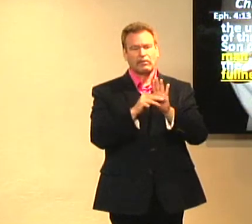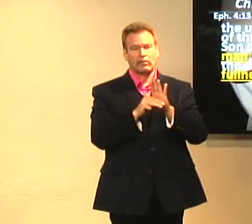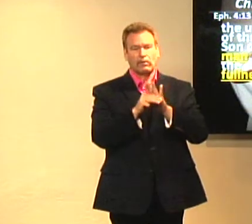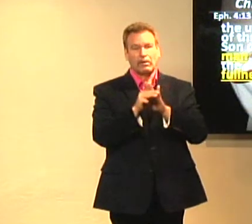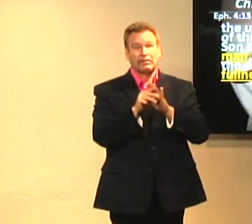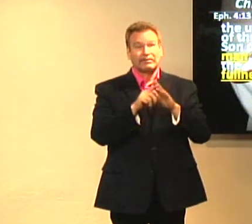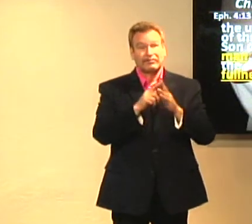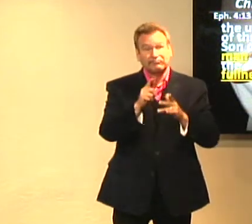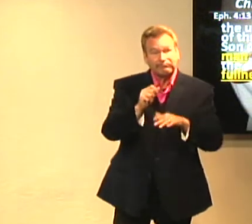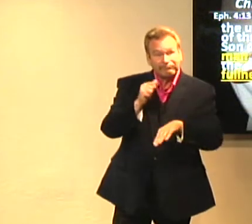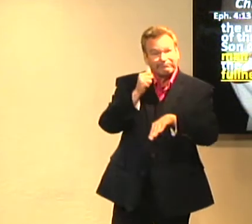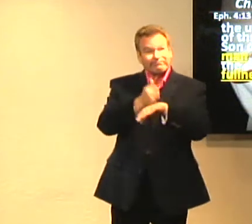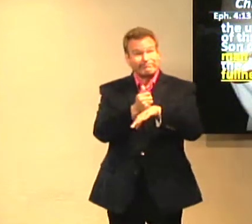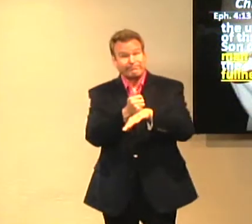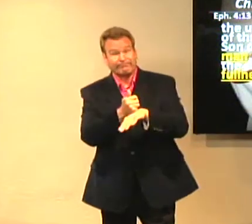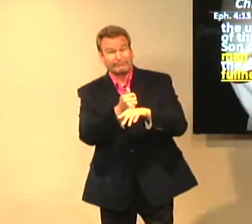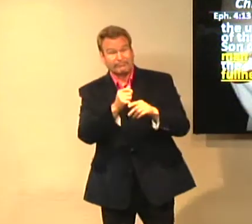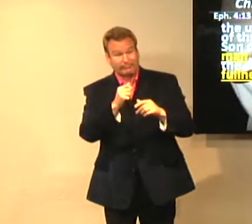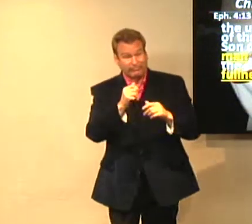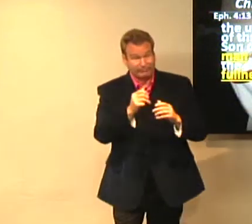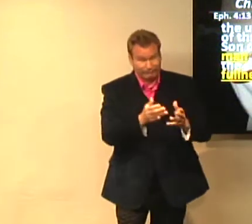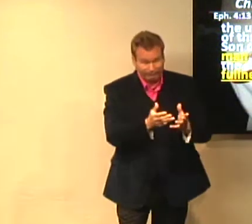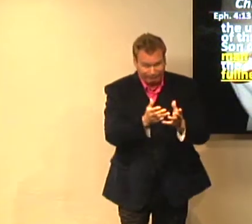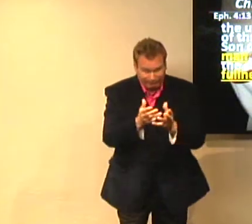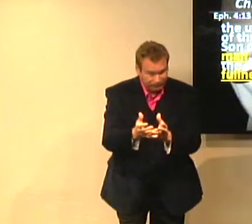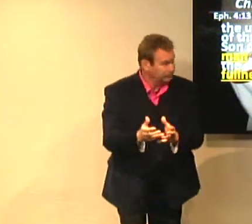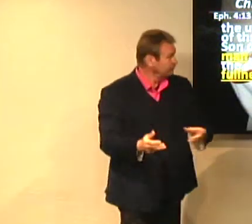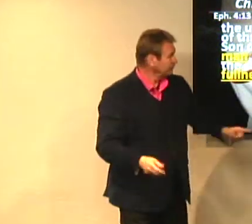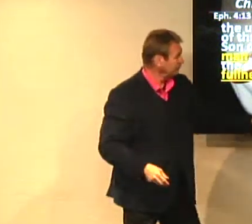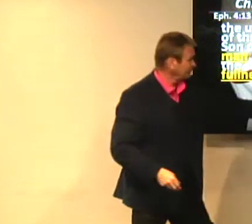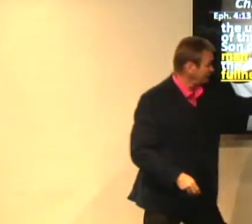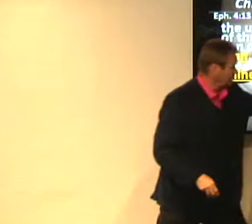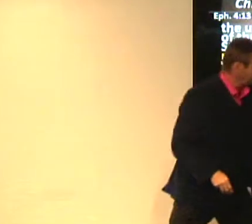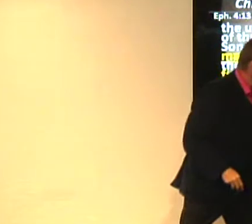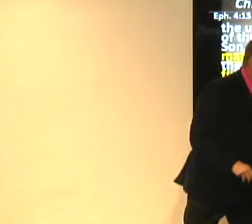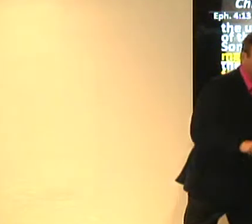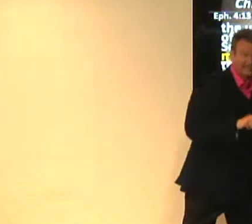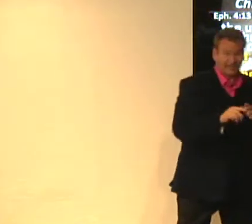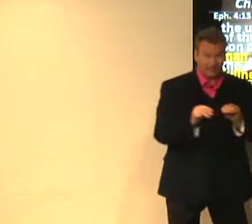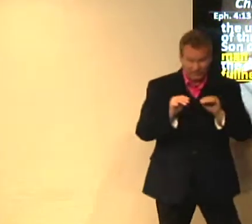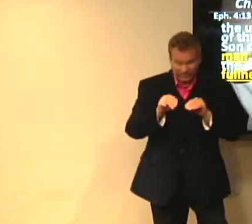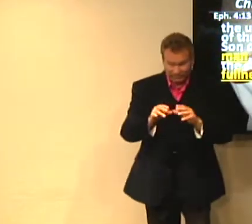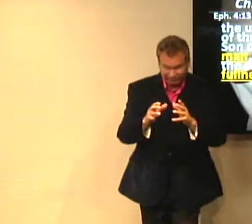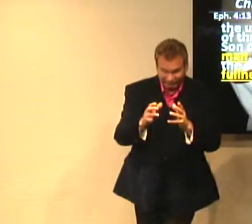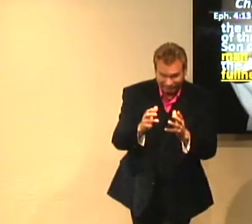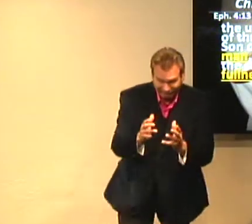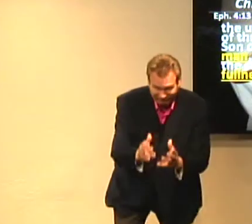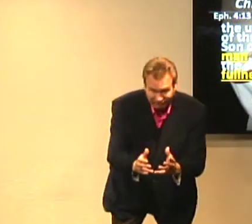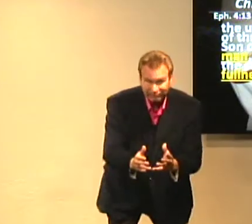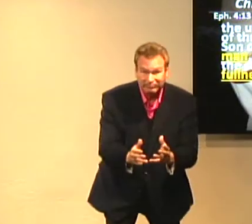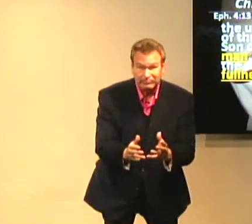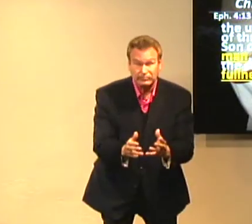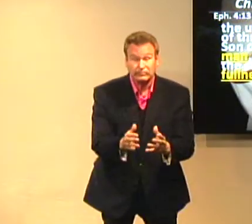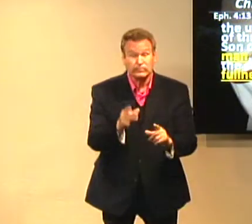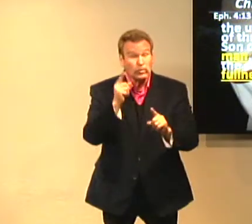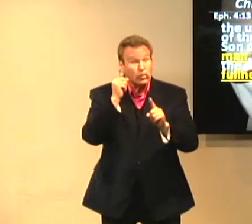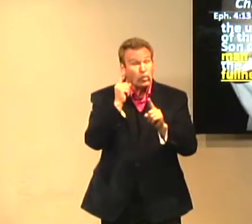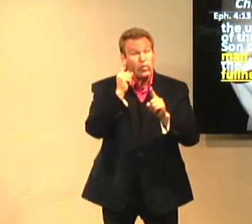the maturity of a man. You know, for once something has begun. So look at that little clod of dirt with a little plant